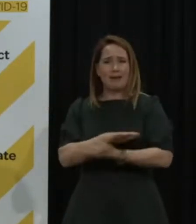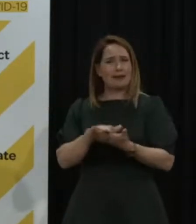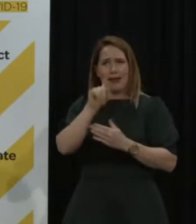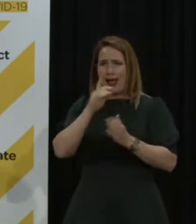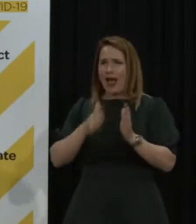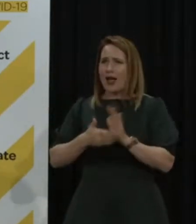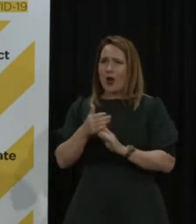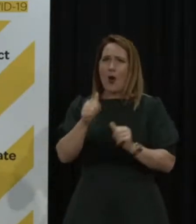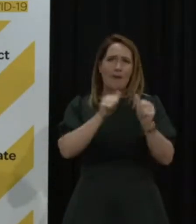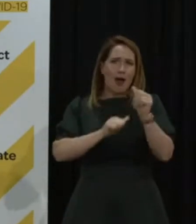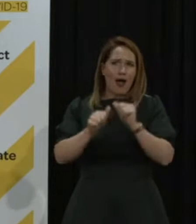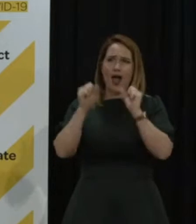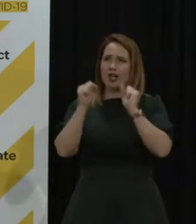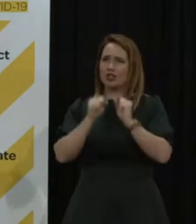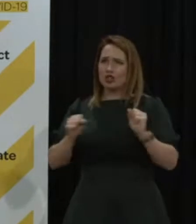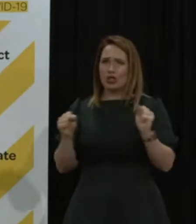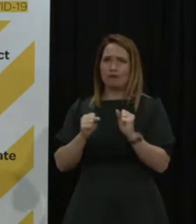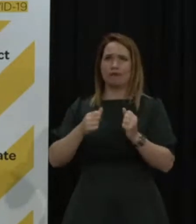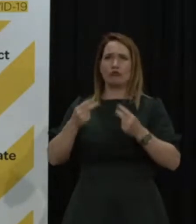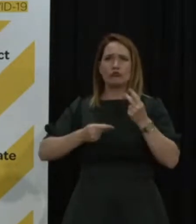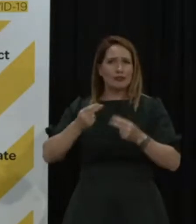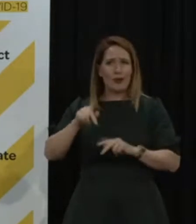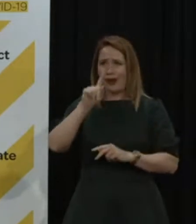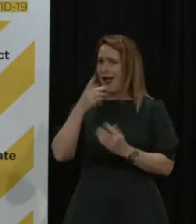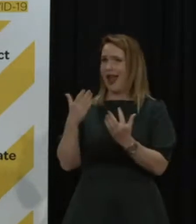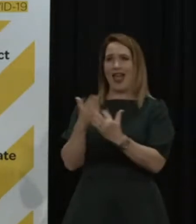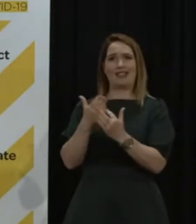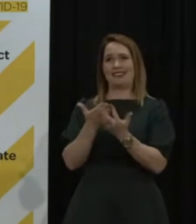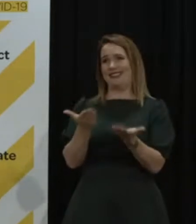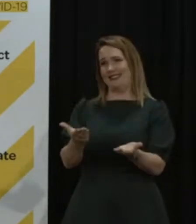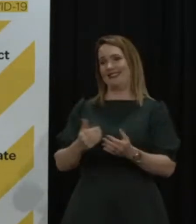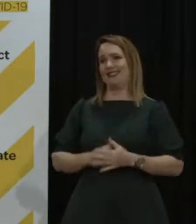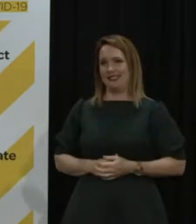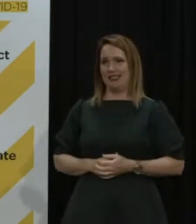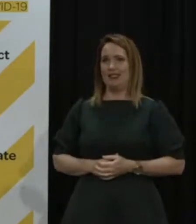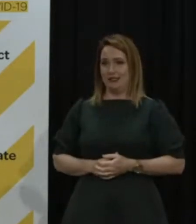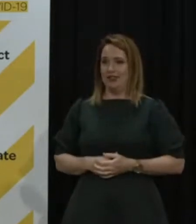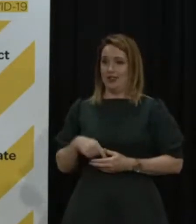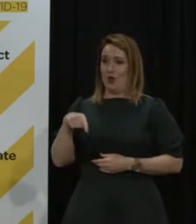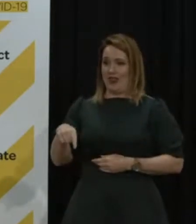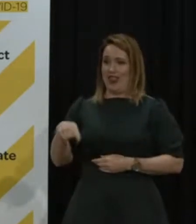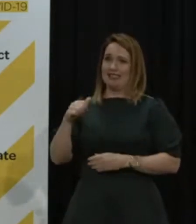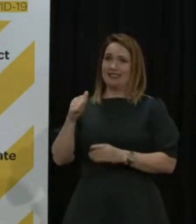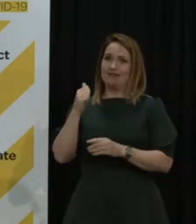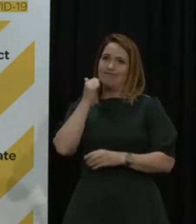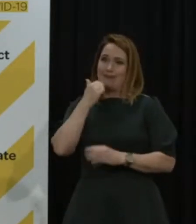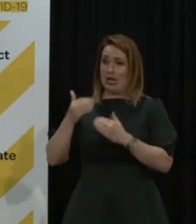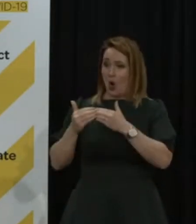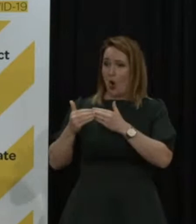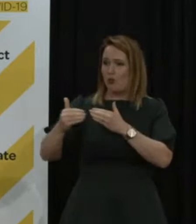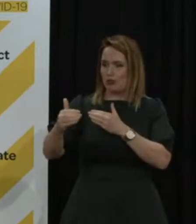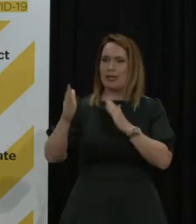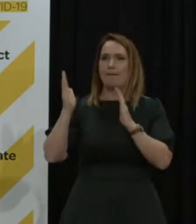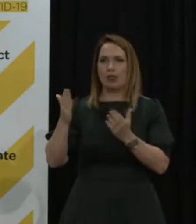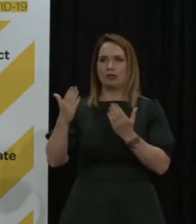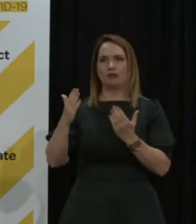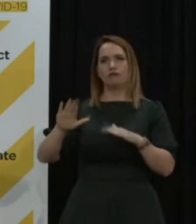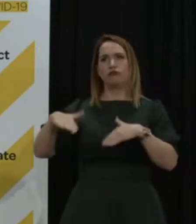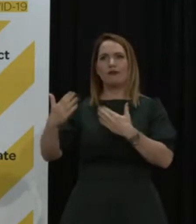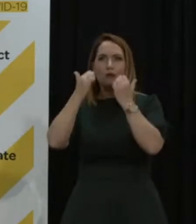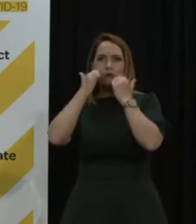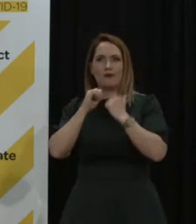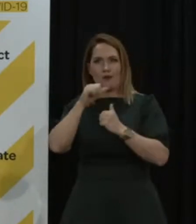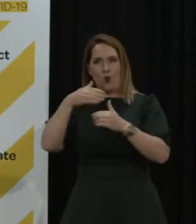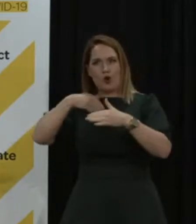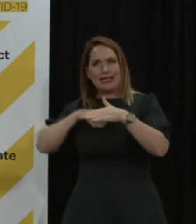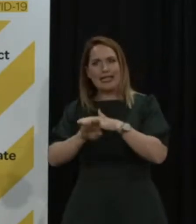bars, gyms and restaurants from December the 3rd, where proof of vaccination will be required. 83% of eligible New